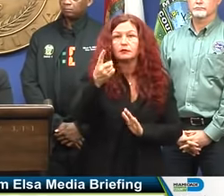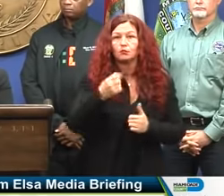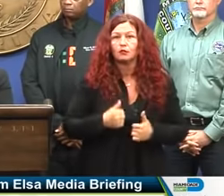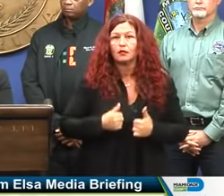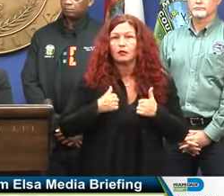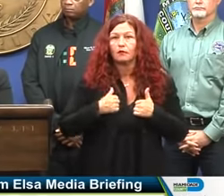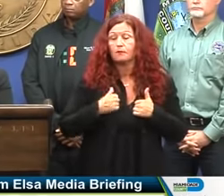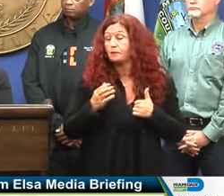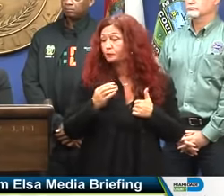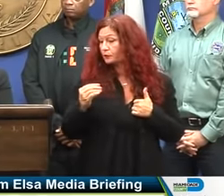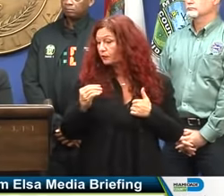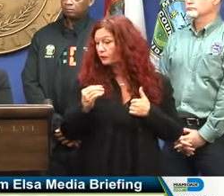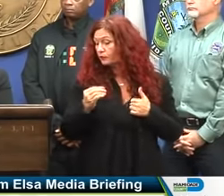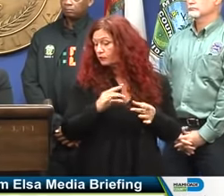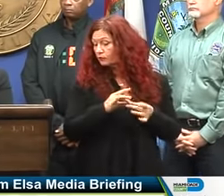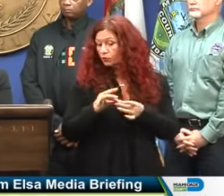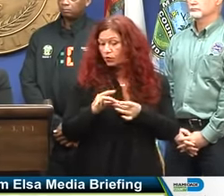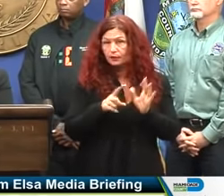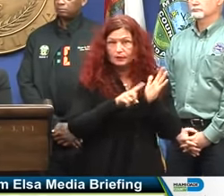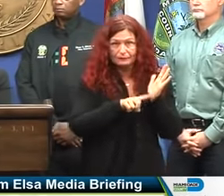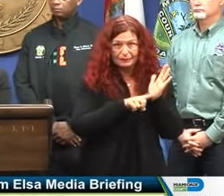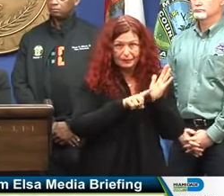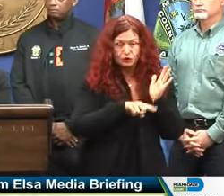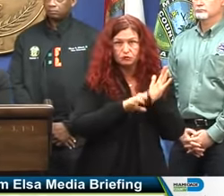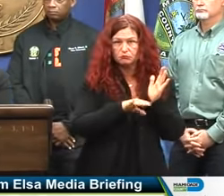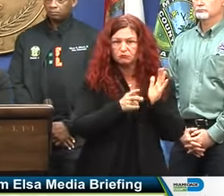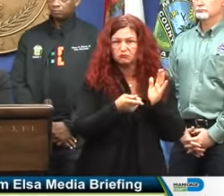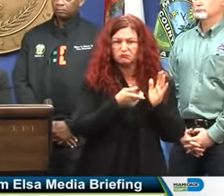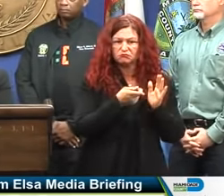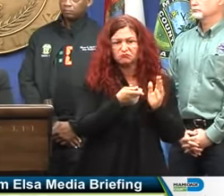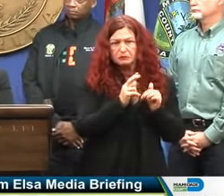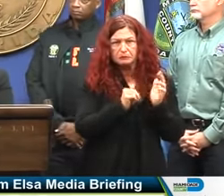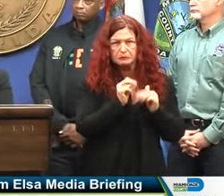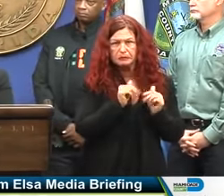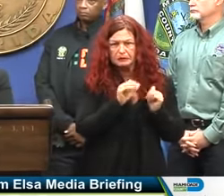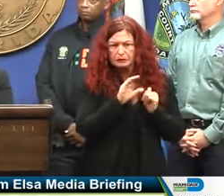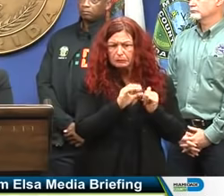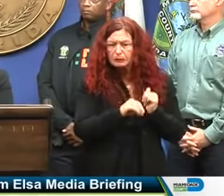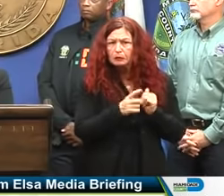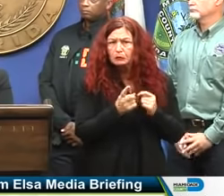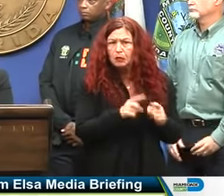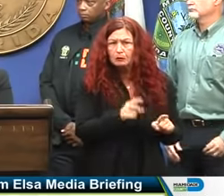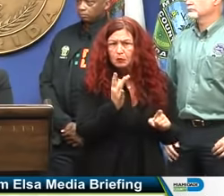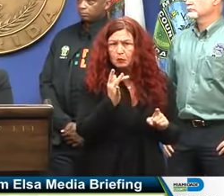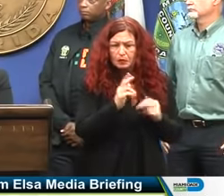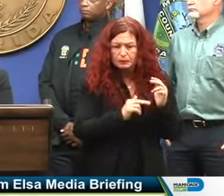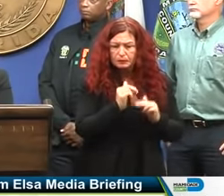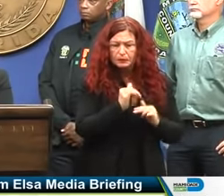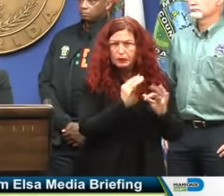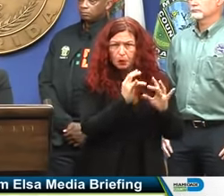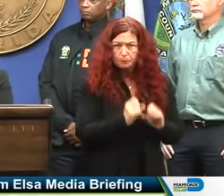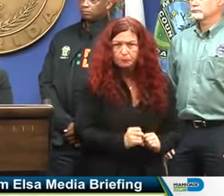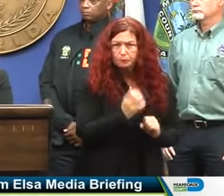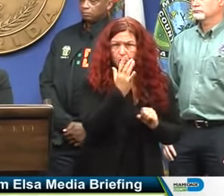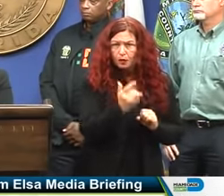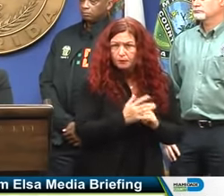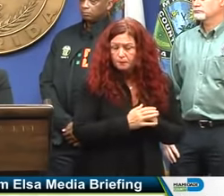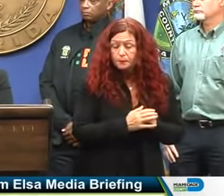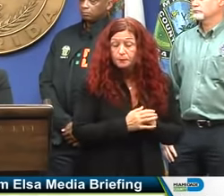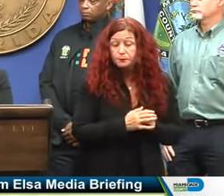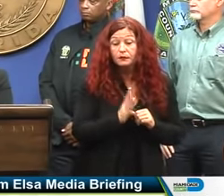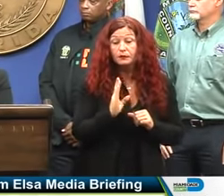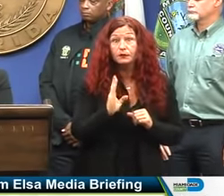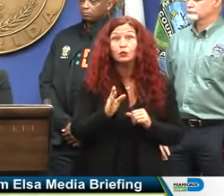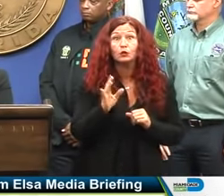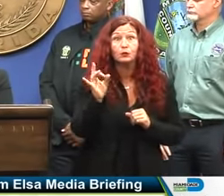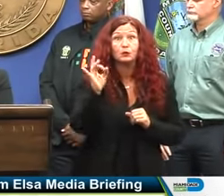and investigation. yes, so this investigation is going to be ongoing. It's very complicated. The state attorney has indicated